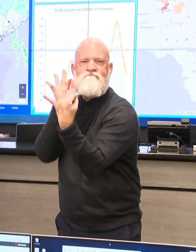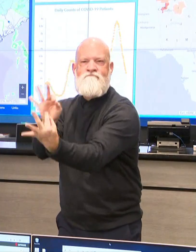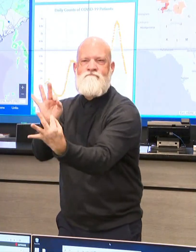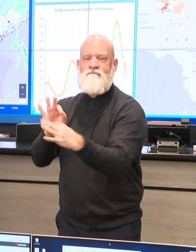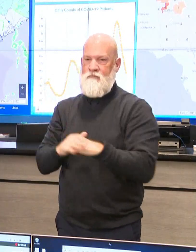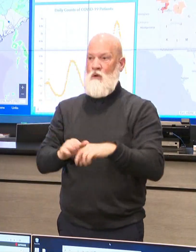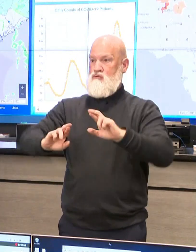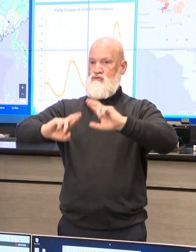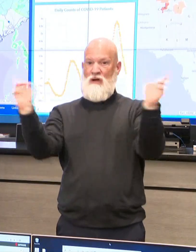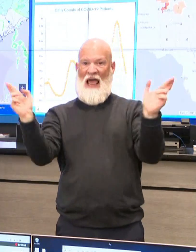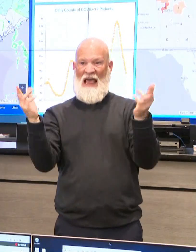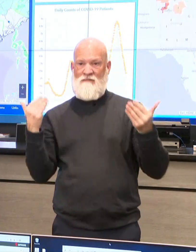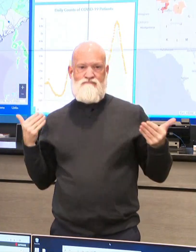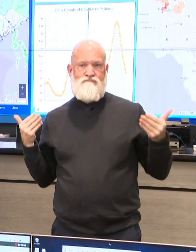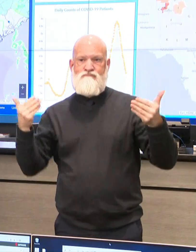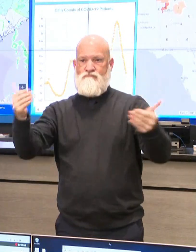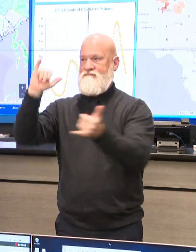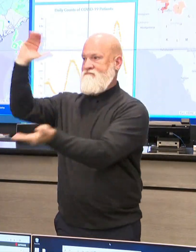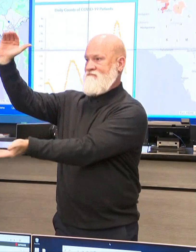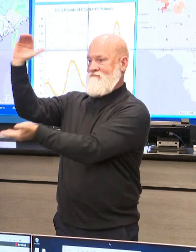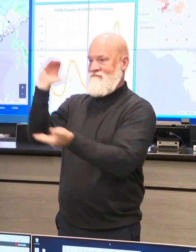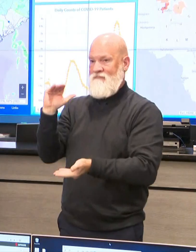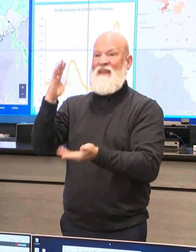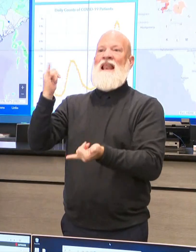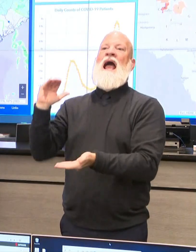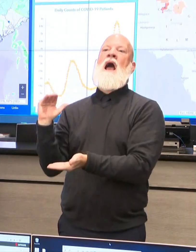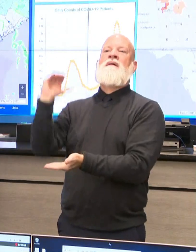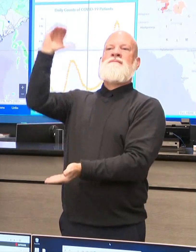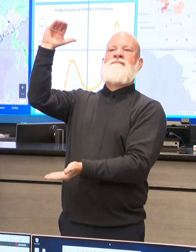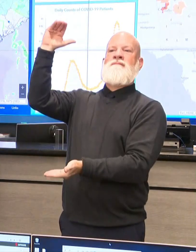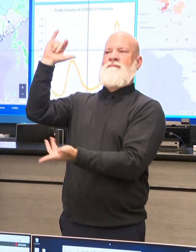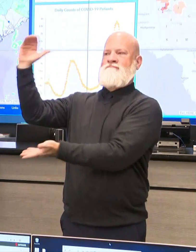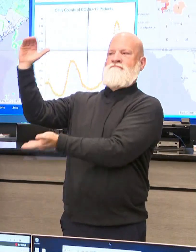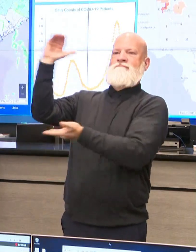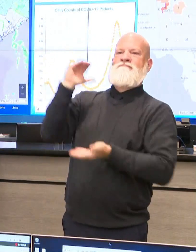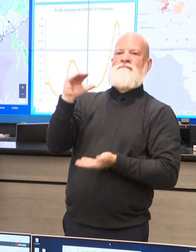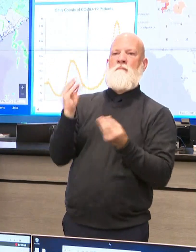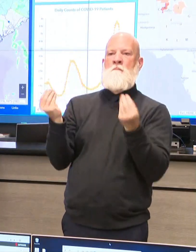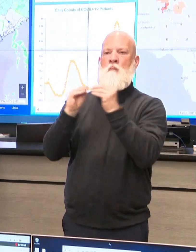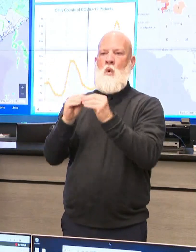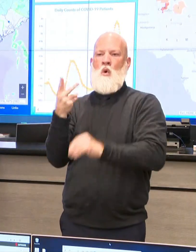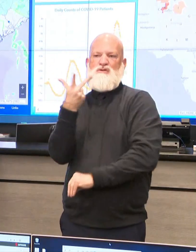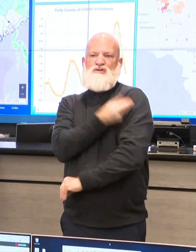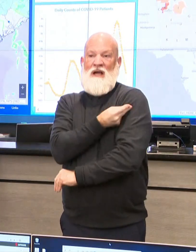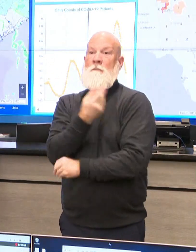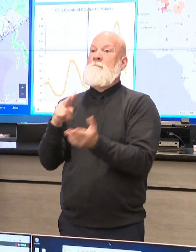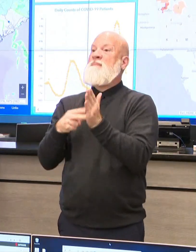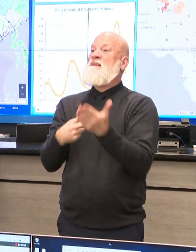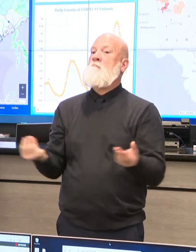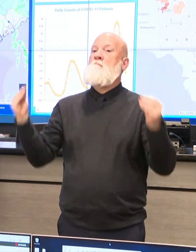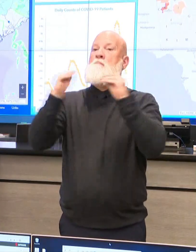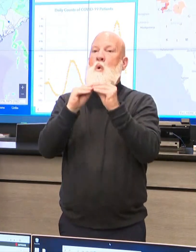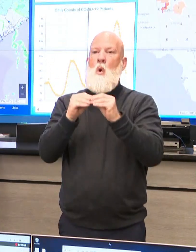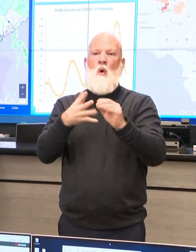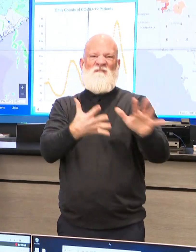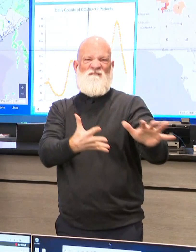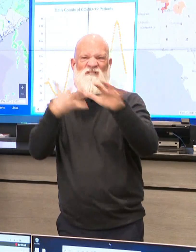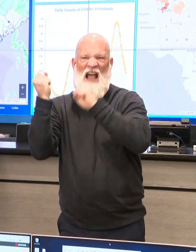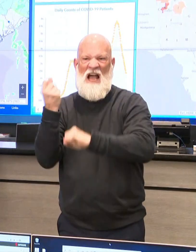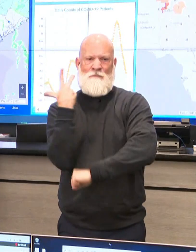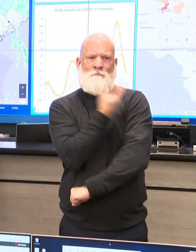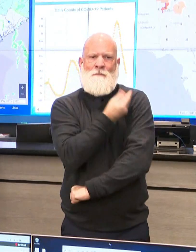initial sites, shift resources to other communities as needed, and stand up new locations to reach more